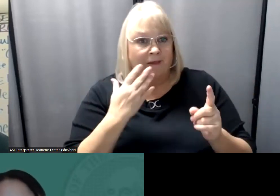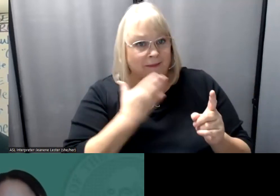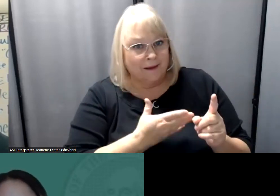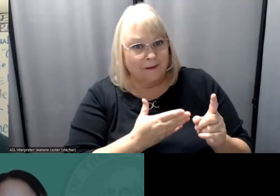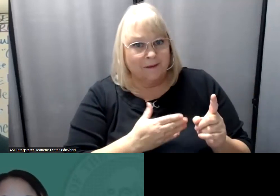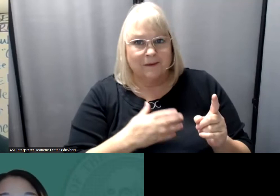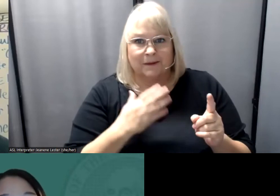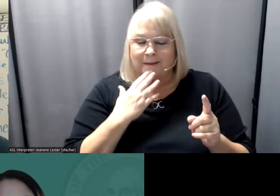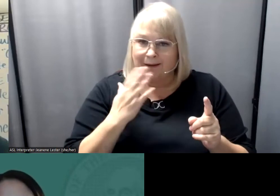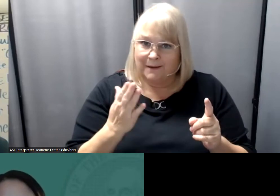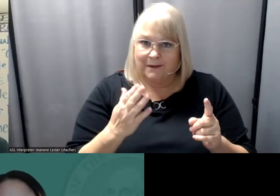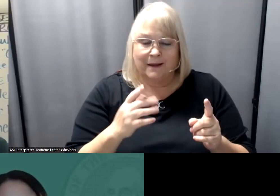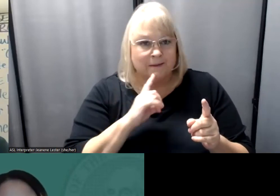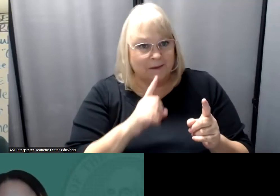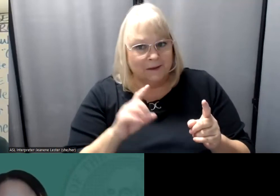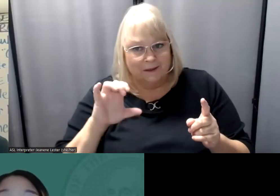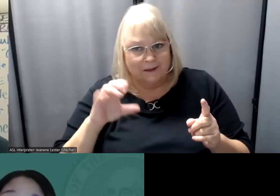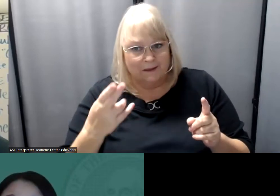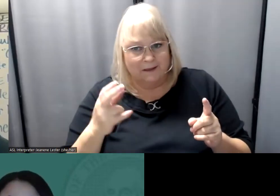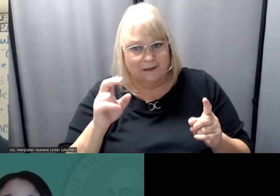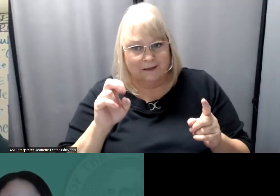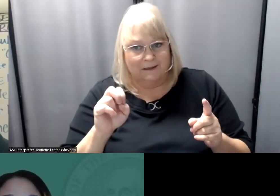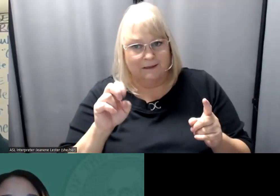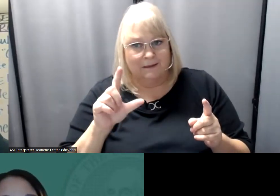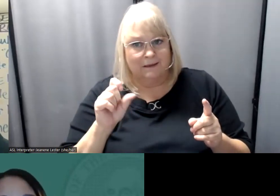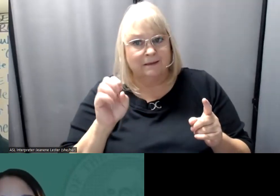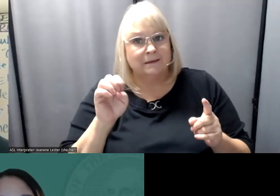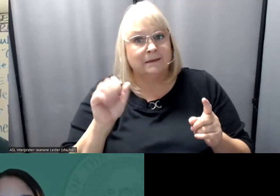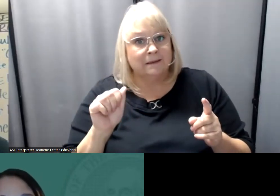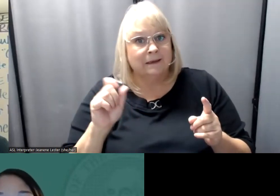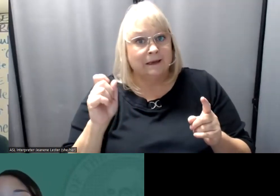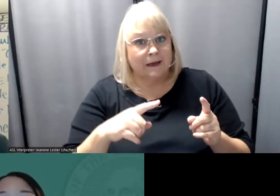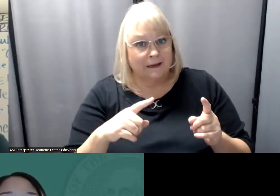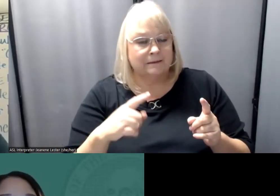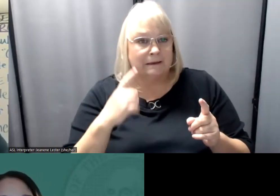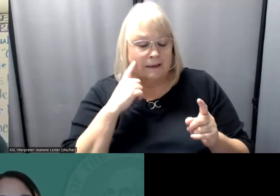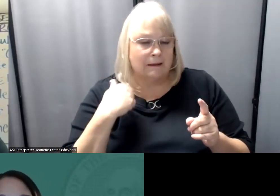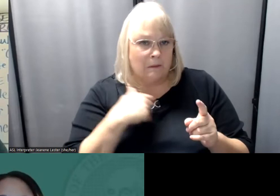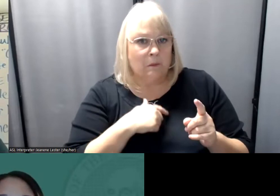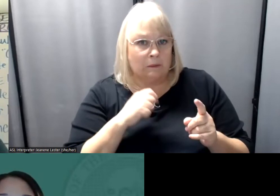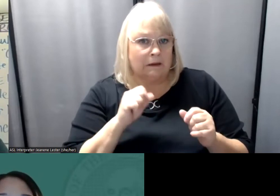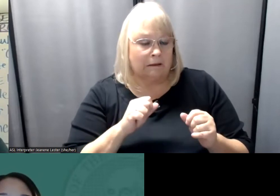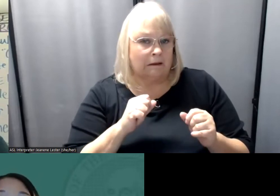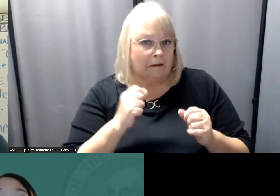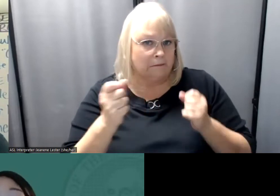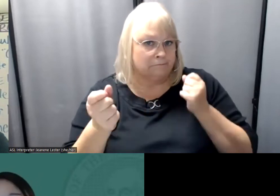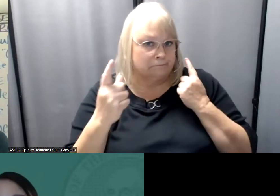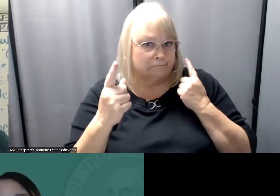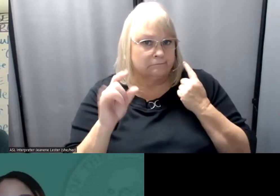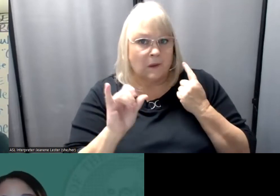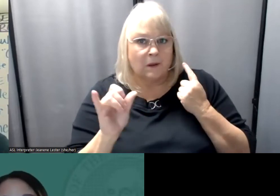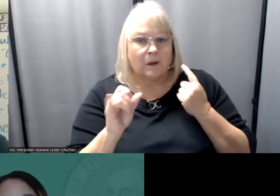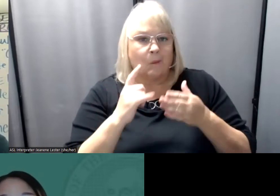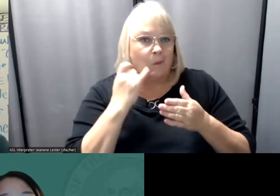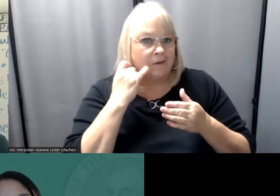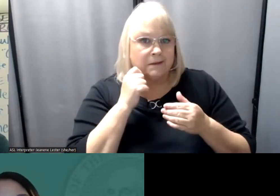Absolutely. Chelsea actually asked, and I think we can all relate to this as well. But what about where it's not your team